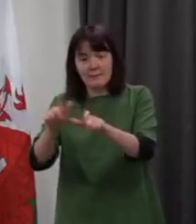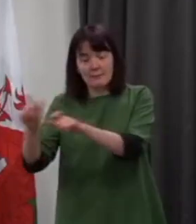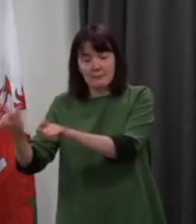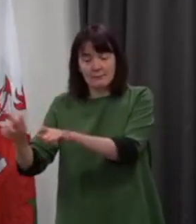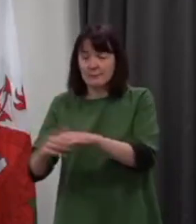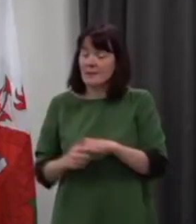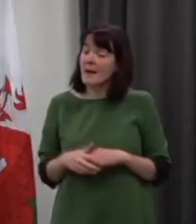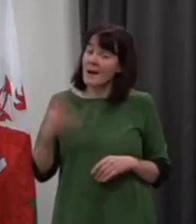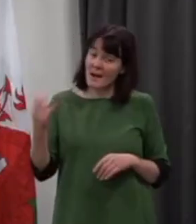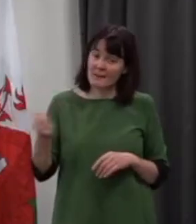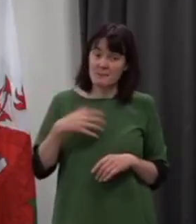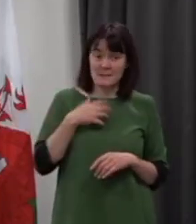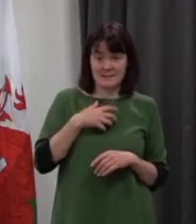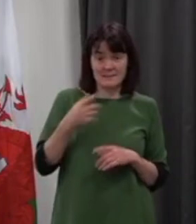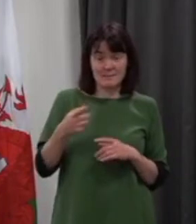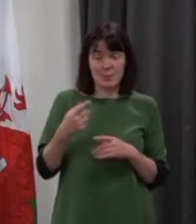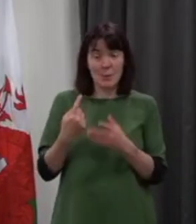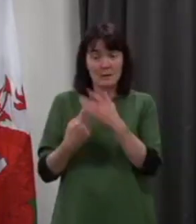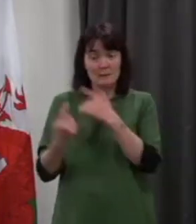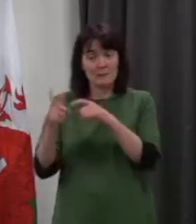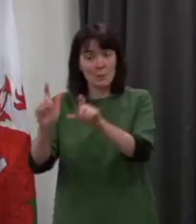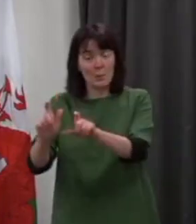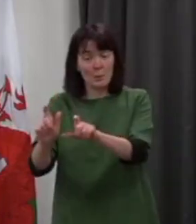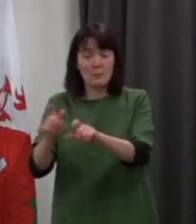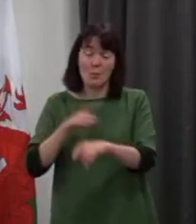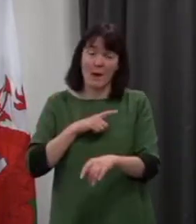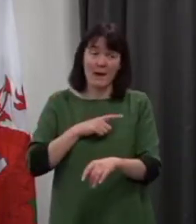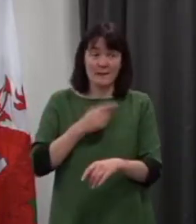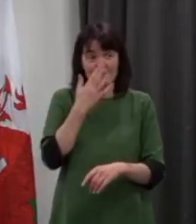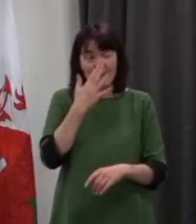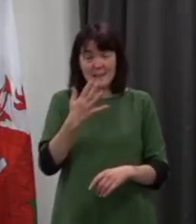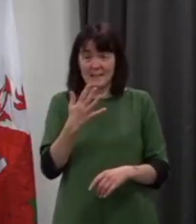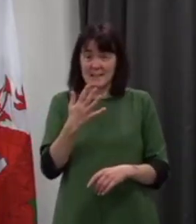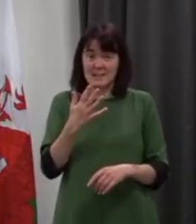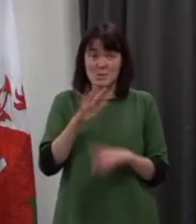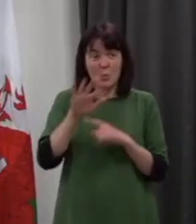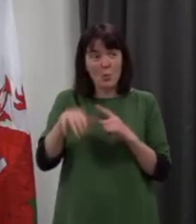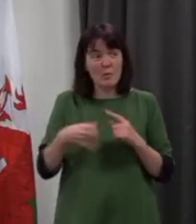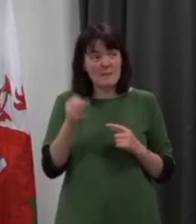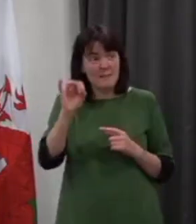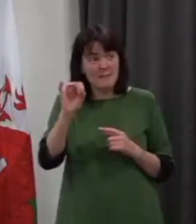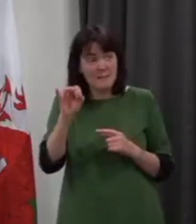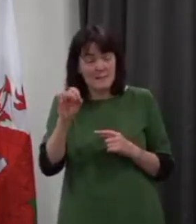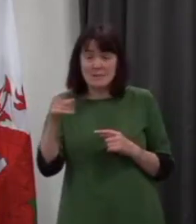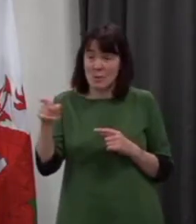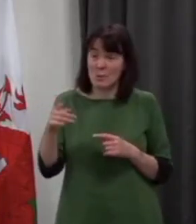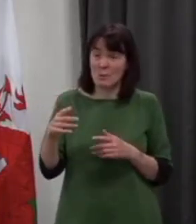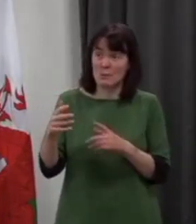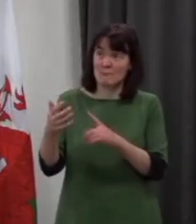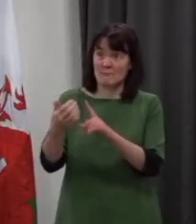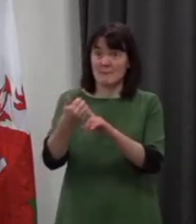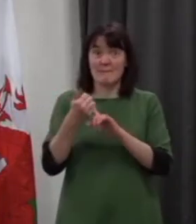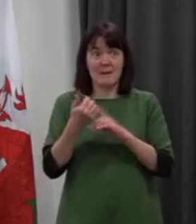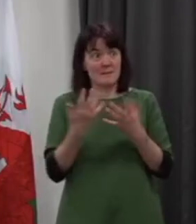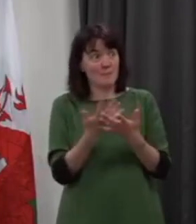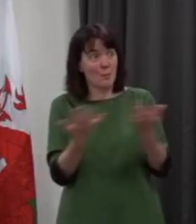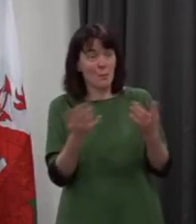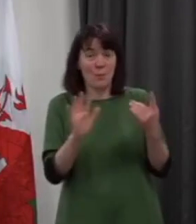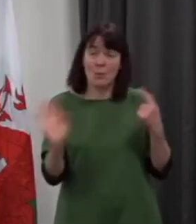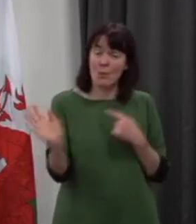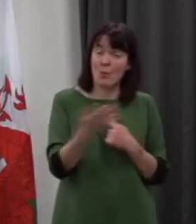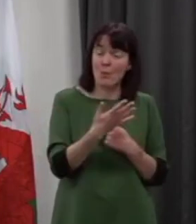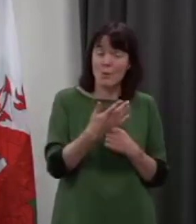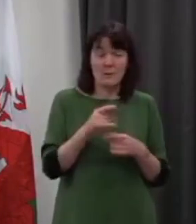got ministers who are over the age of 70. So they follow the advice we've given to the broader public. And that's important that